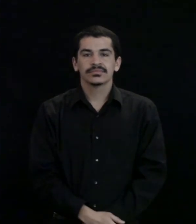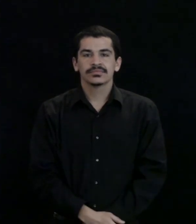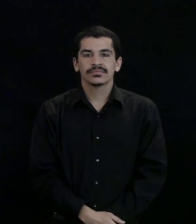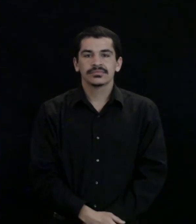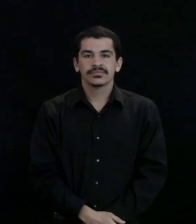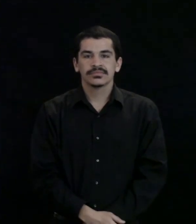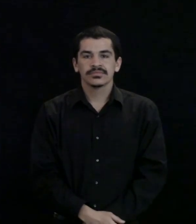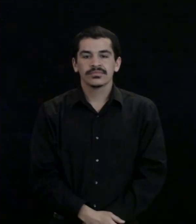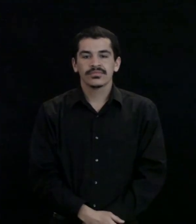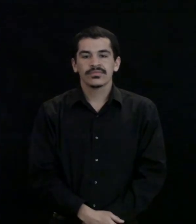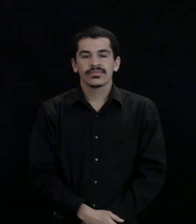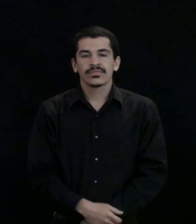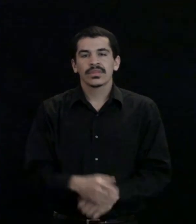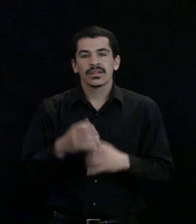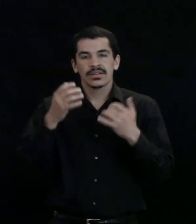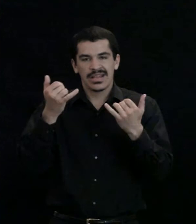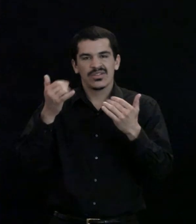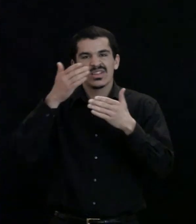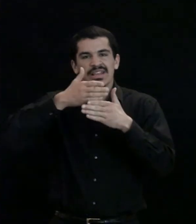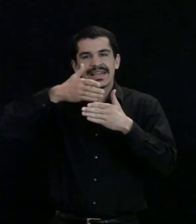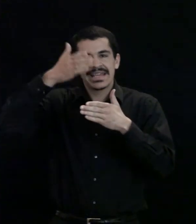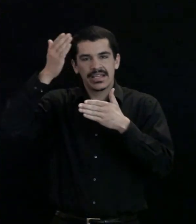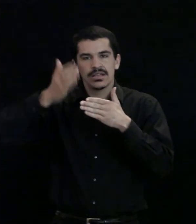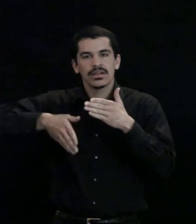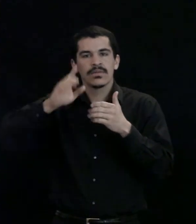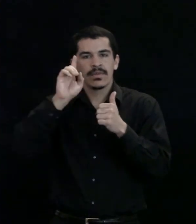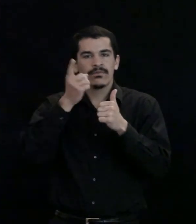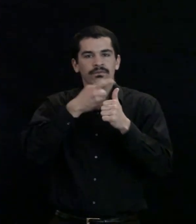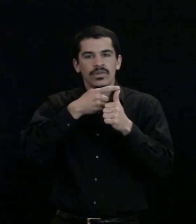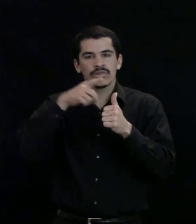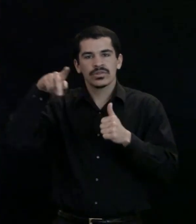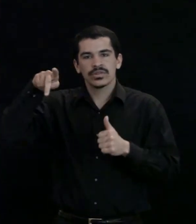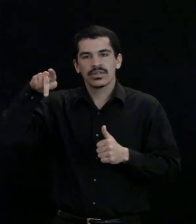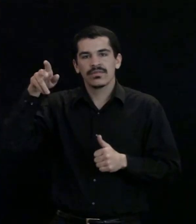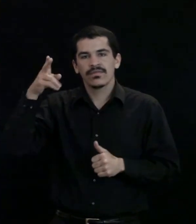End of first phase of project.